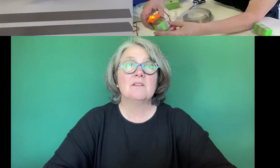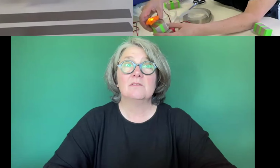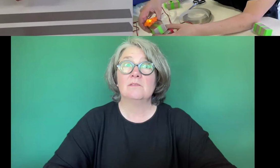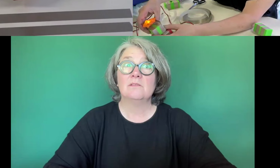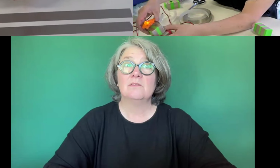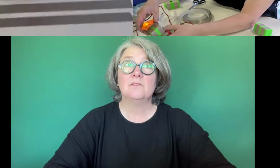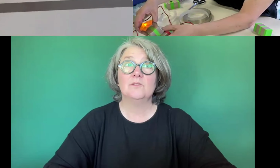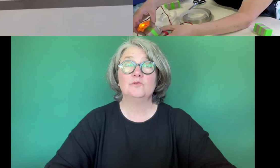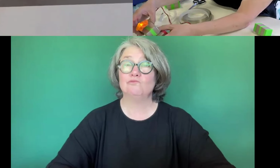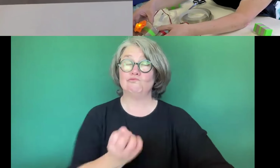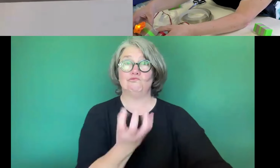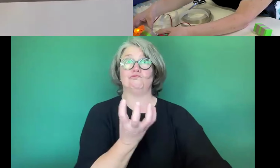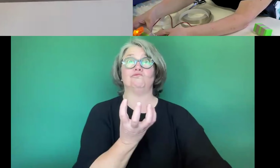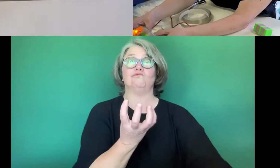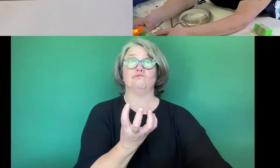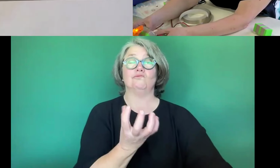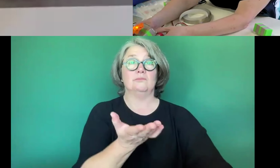Okay.